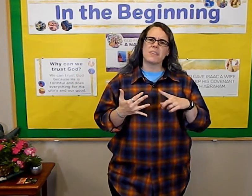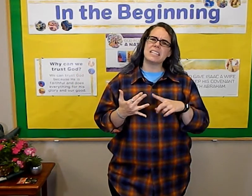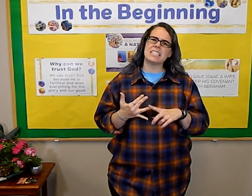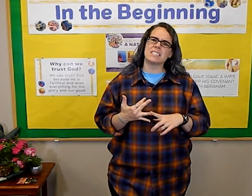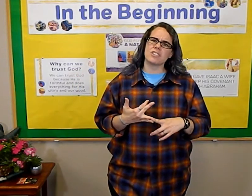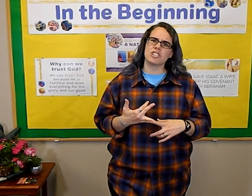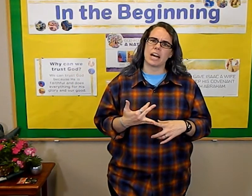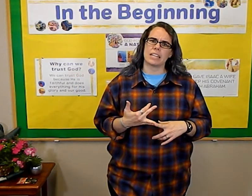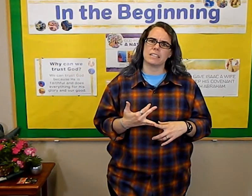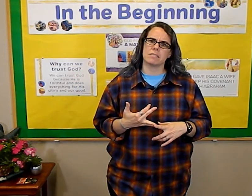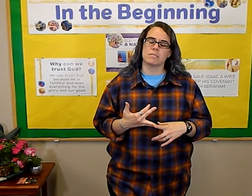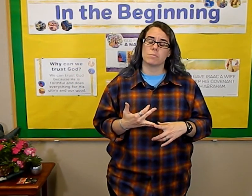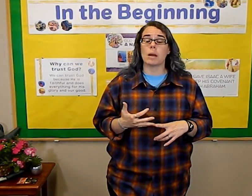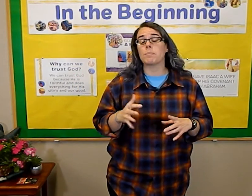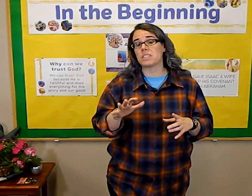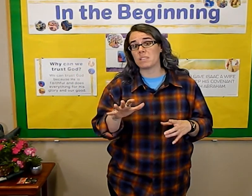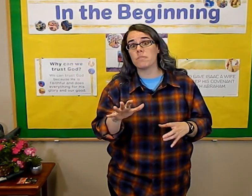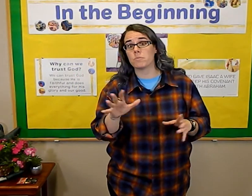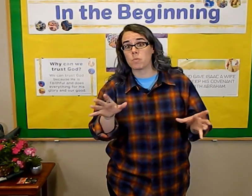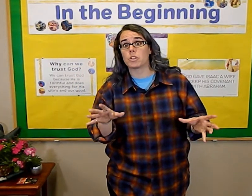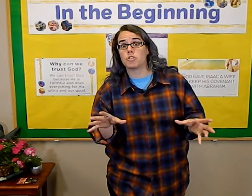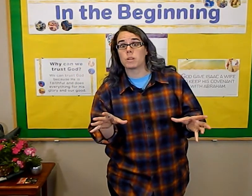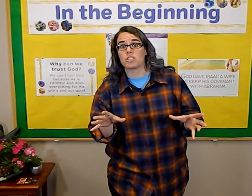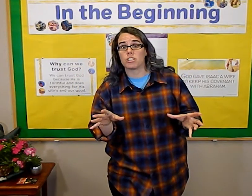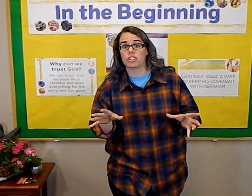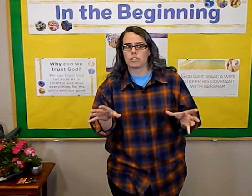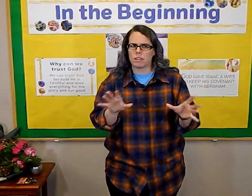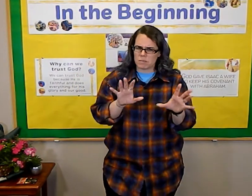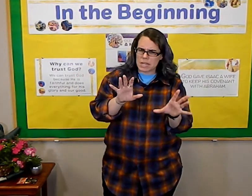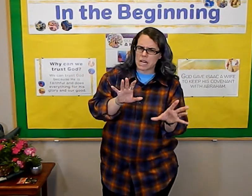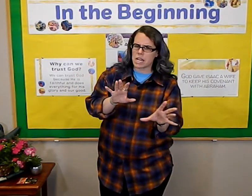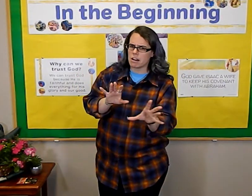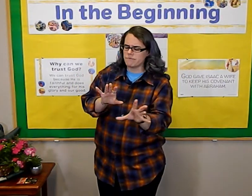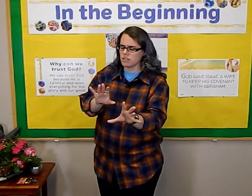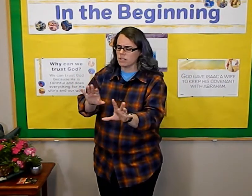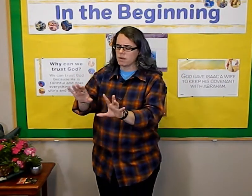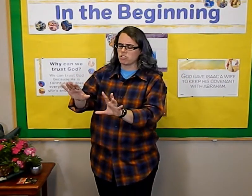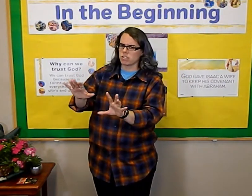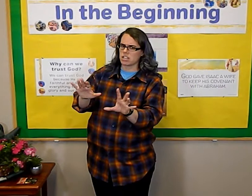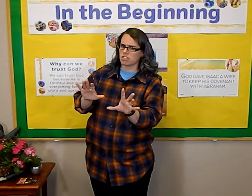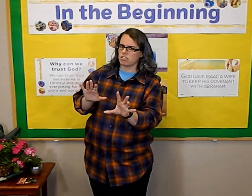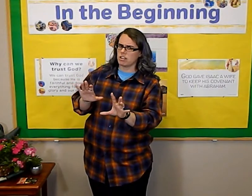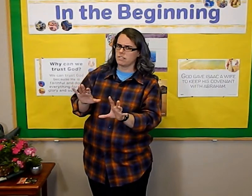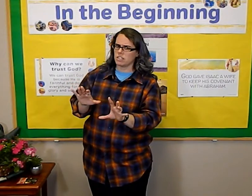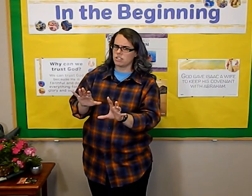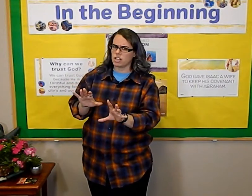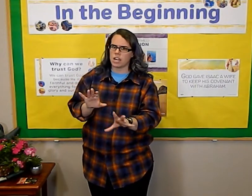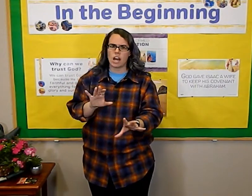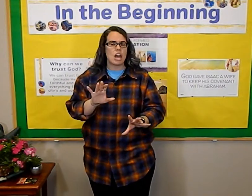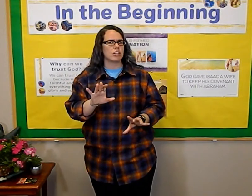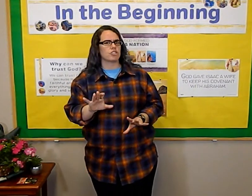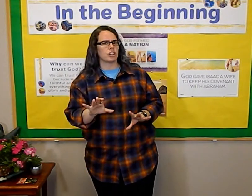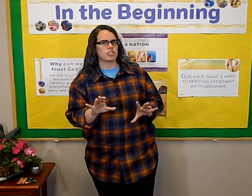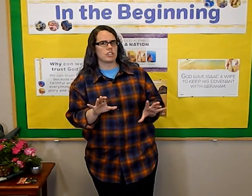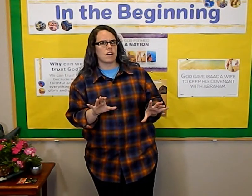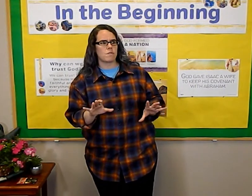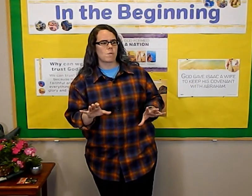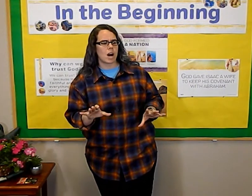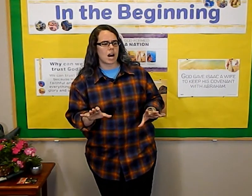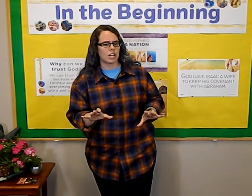need sunshine. But some of them don't want too much sunshine, so you have to be kind of careful and make sure they get just enough sunshine, just enough